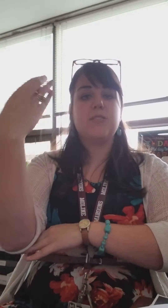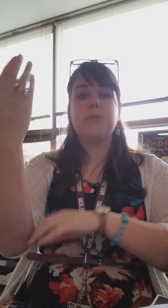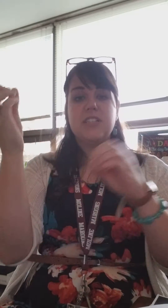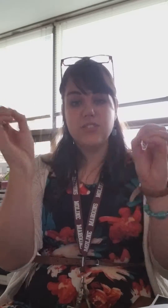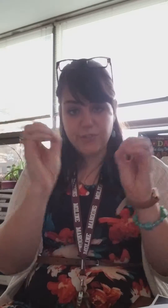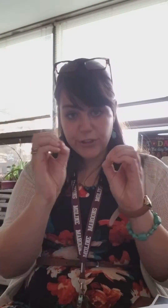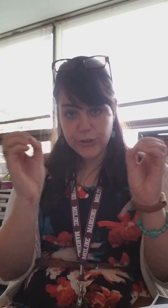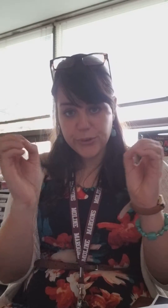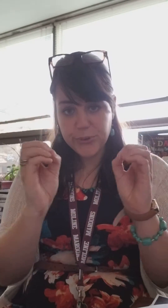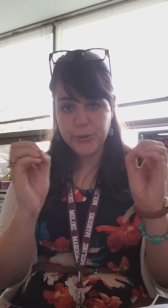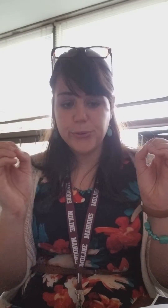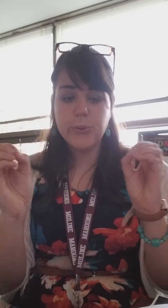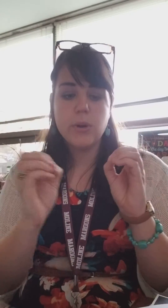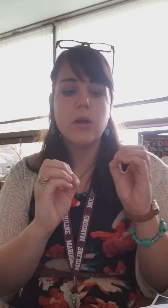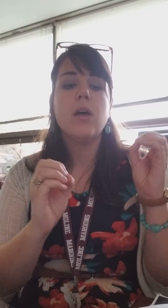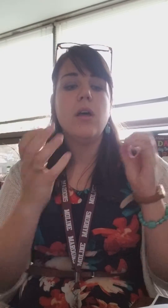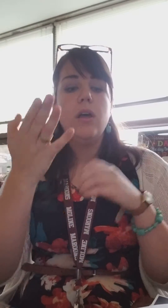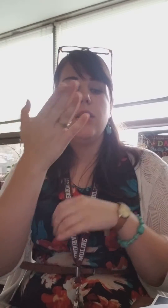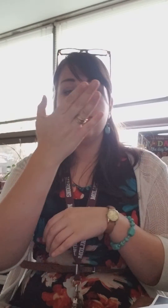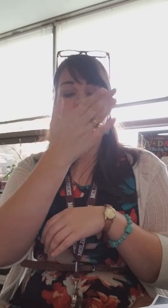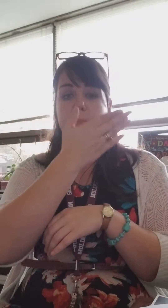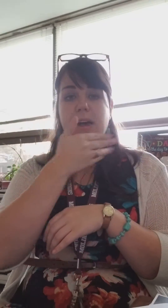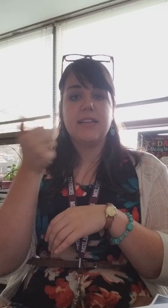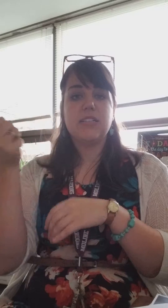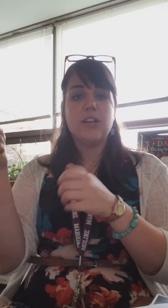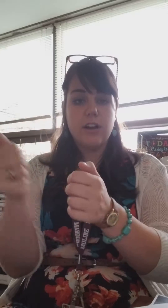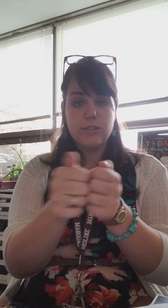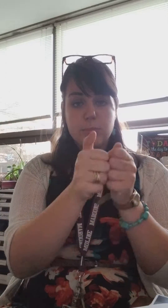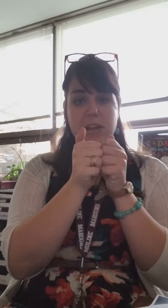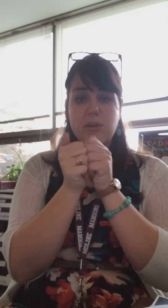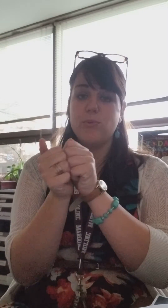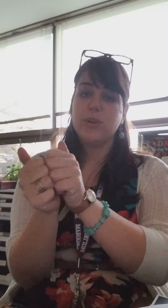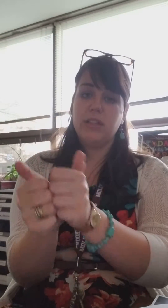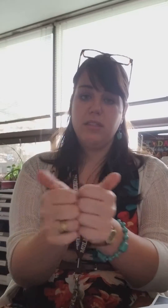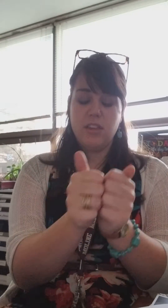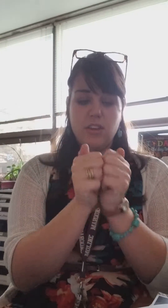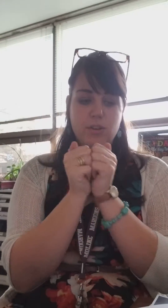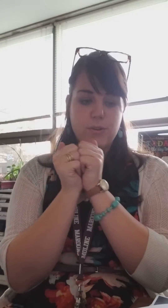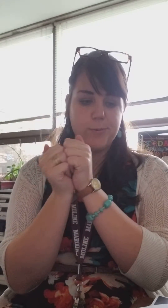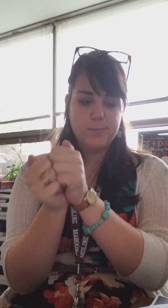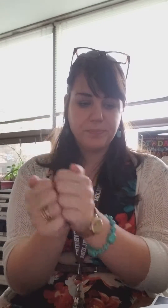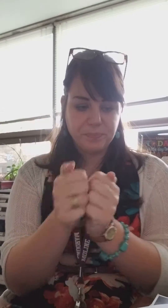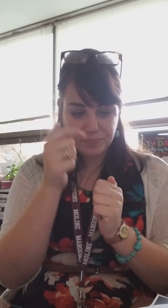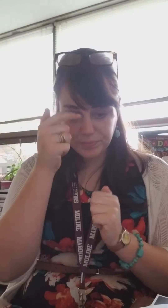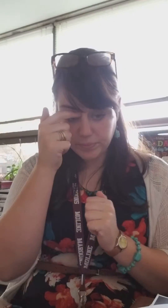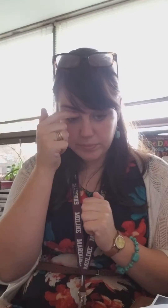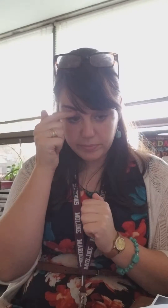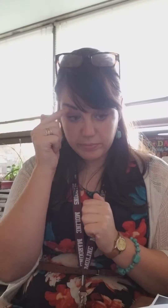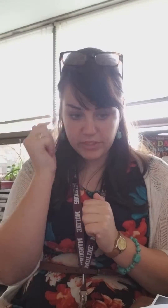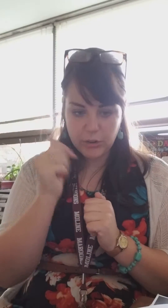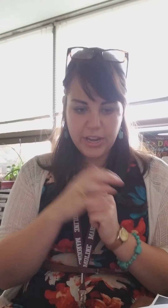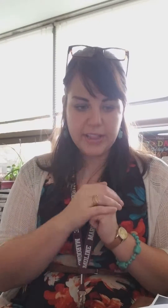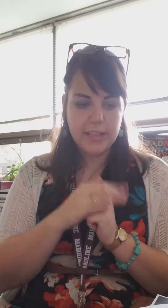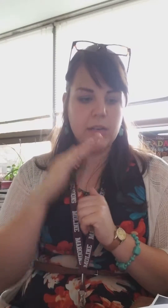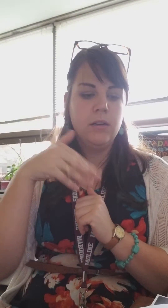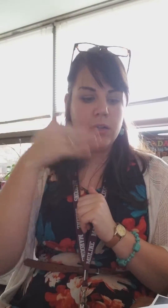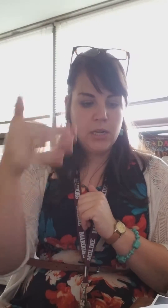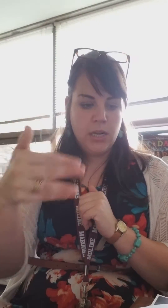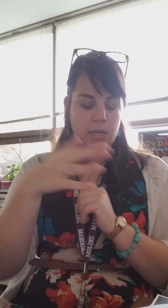Christmas few. The best are spent with you. Okay, and then